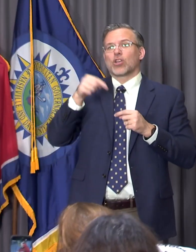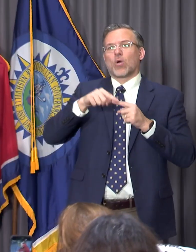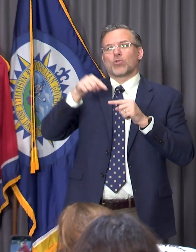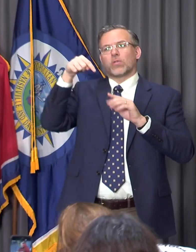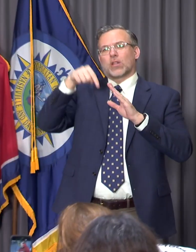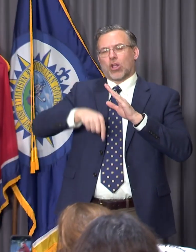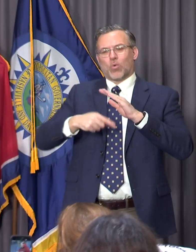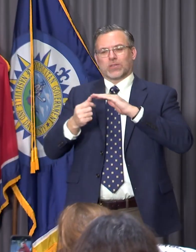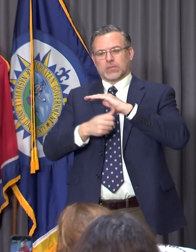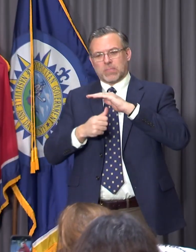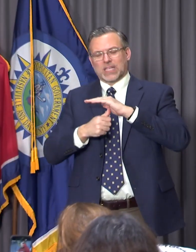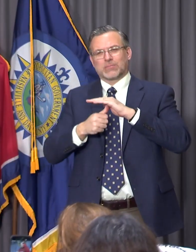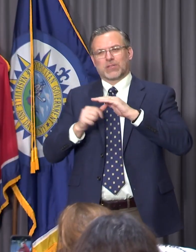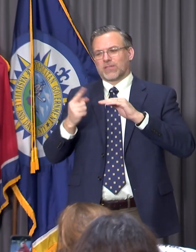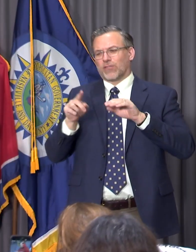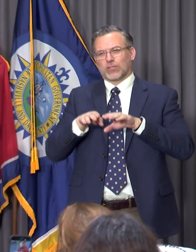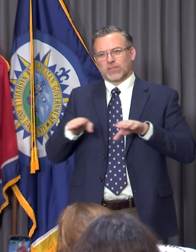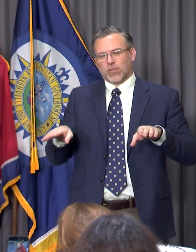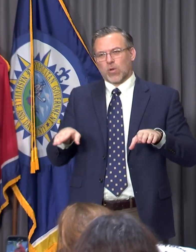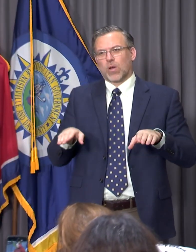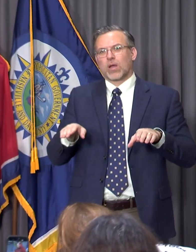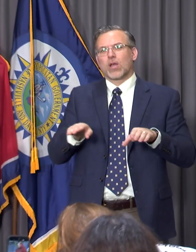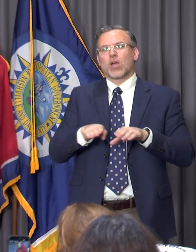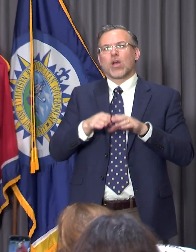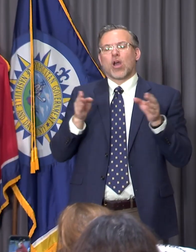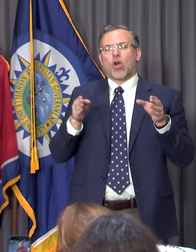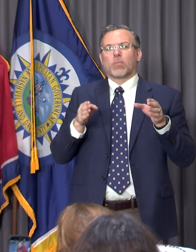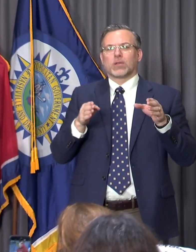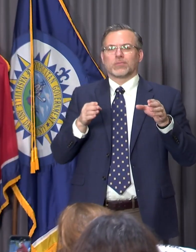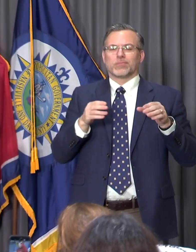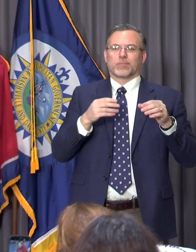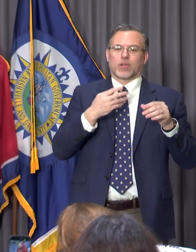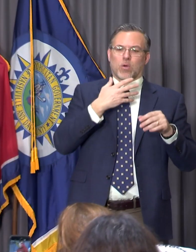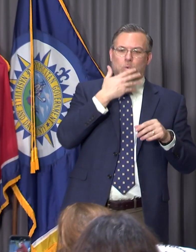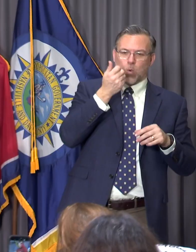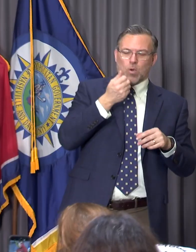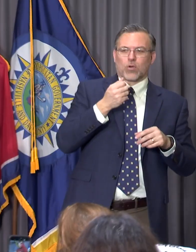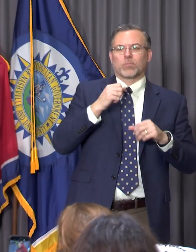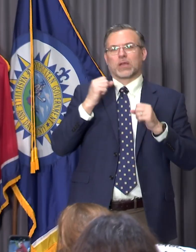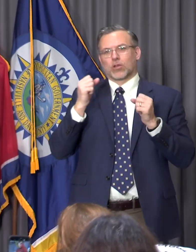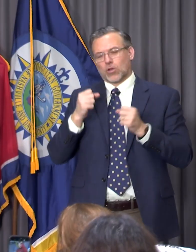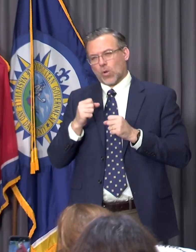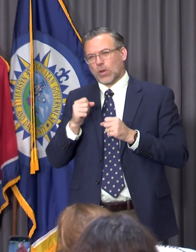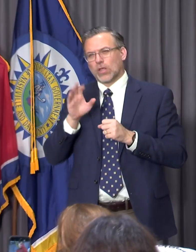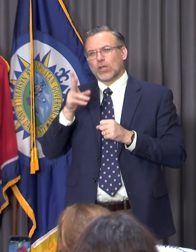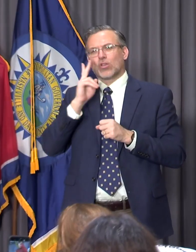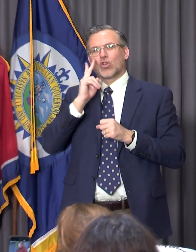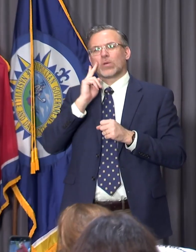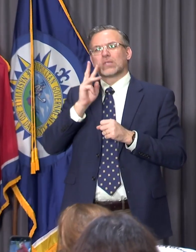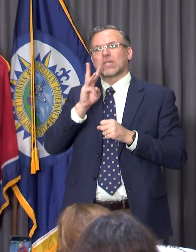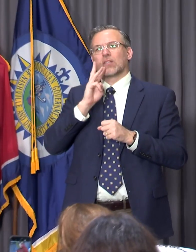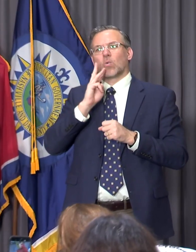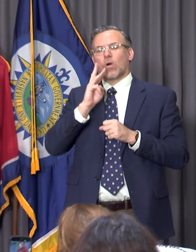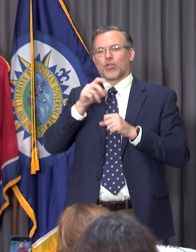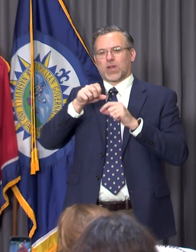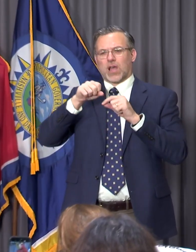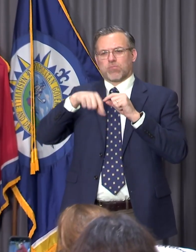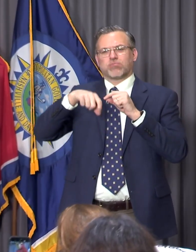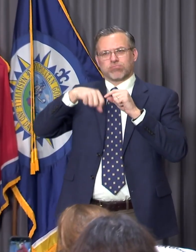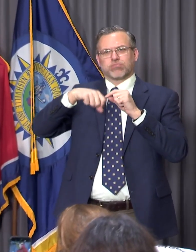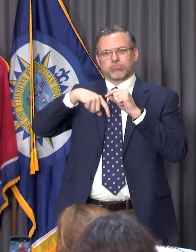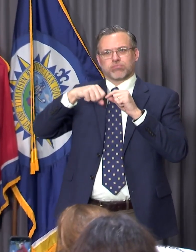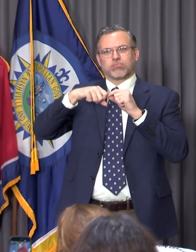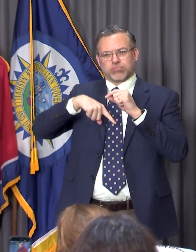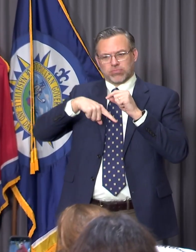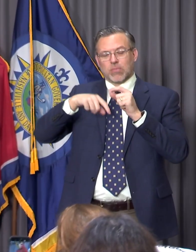valves, let the air escape. It'll kind of burp. You'll see the water and the air kind of burp out of the faucet. Close that